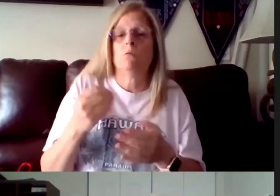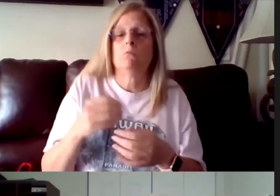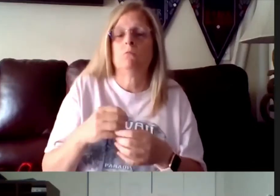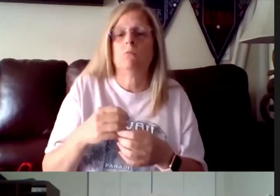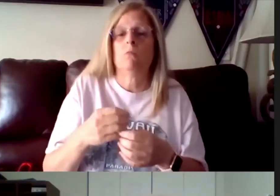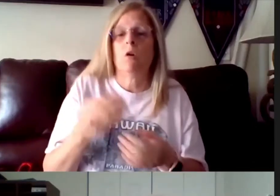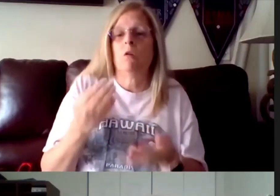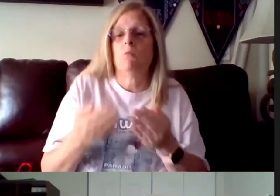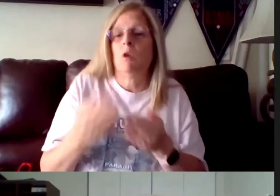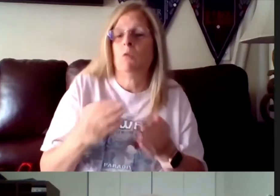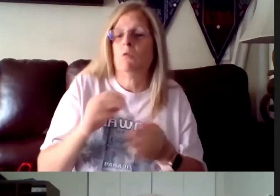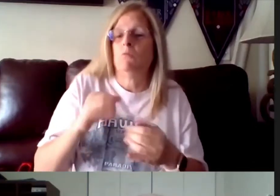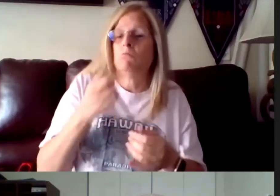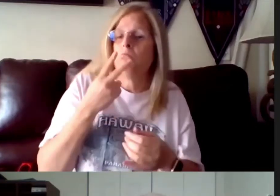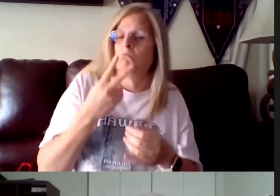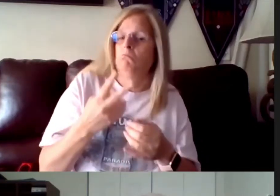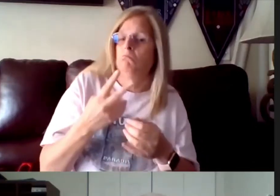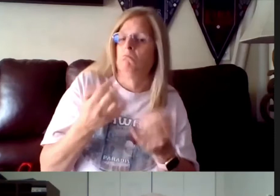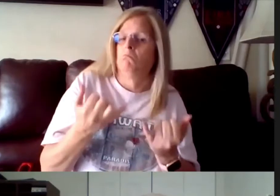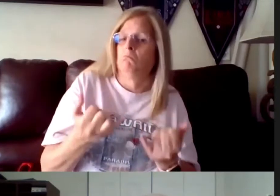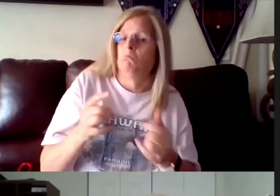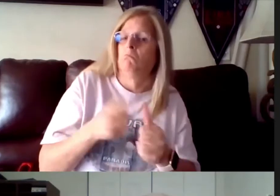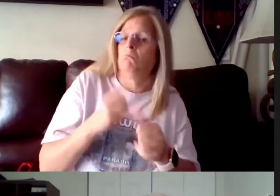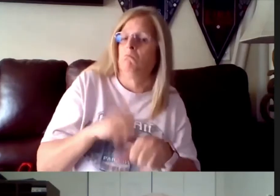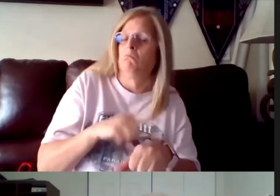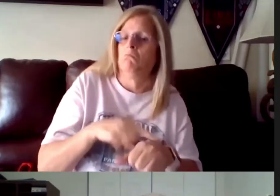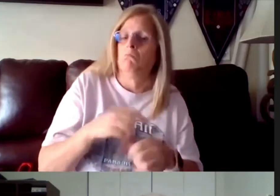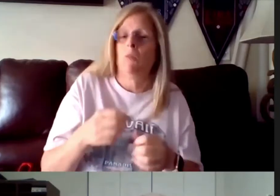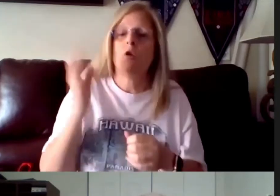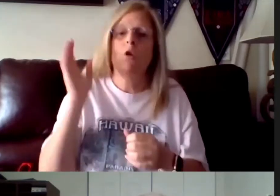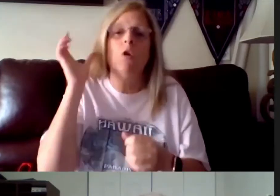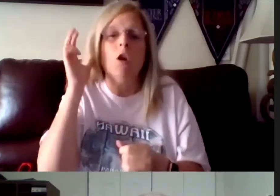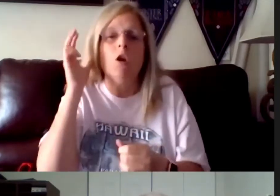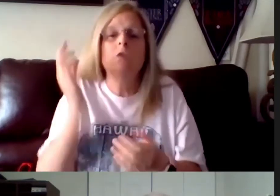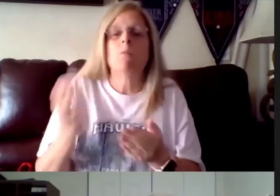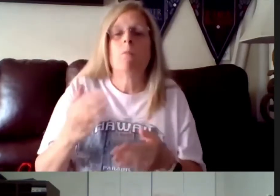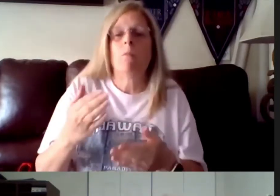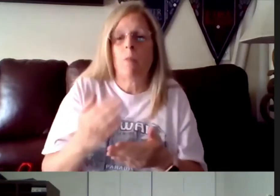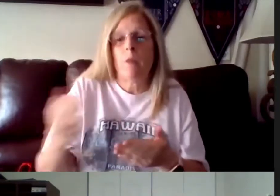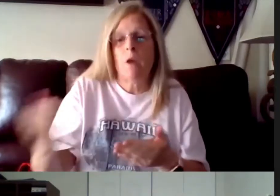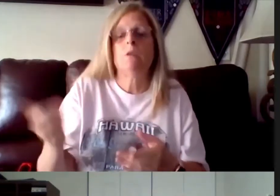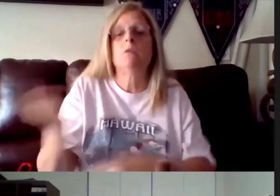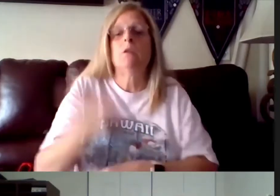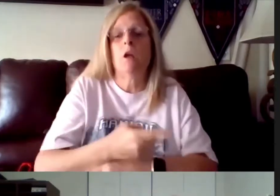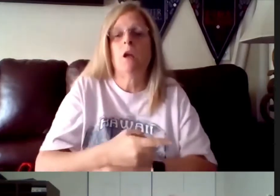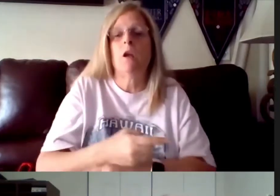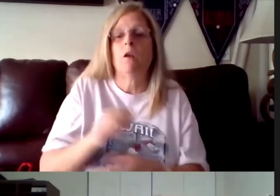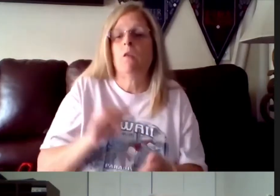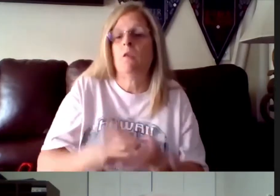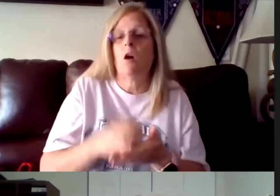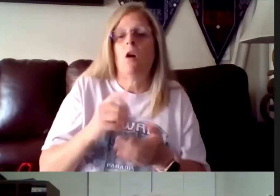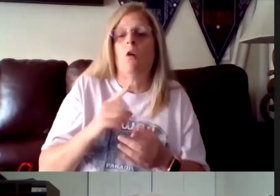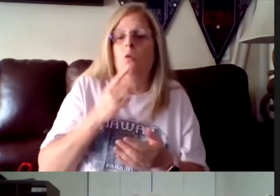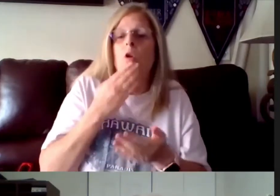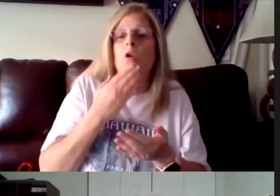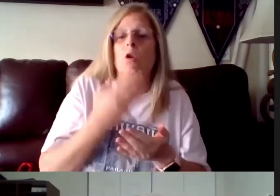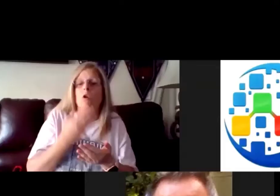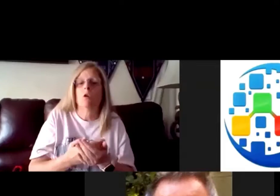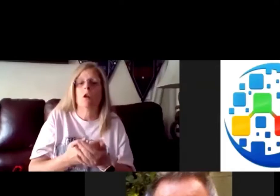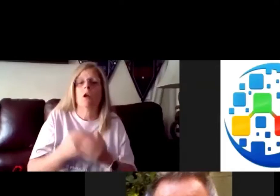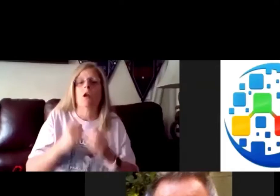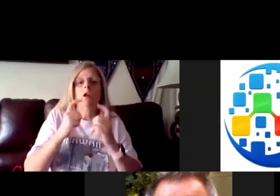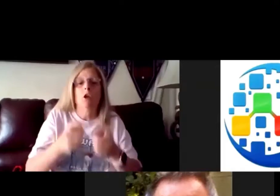discover Onpassive, and you're going to hear some things today that truly are extraordinary and will give you a way